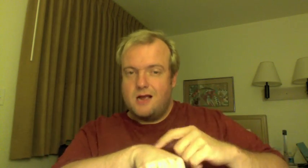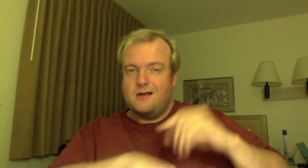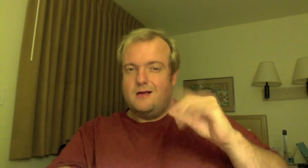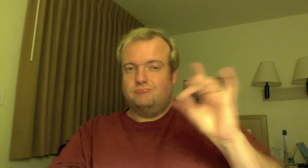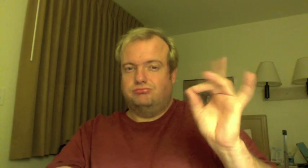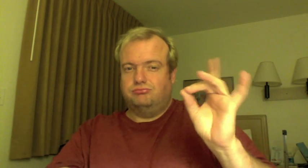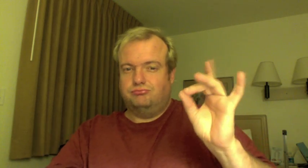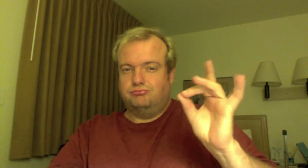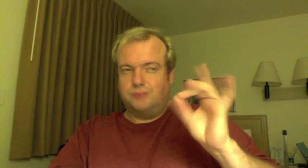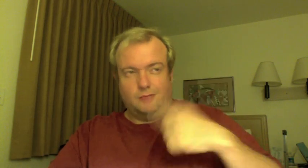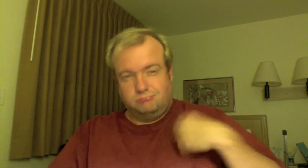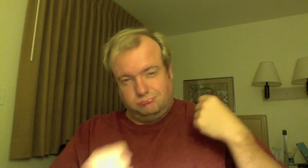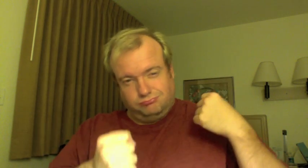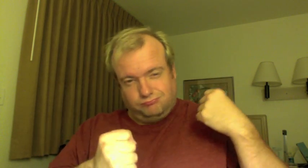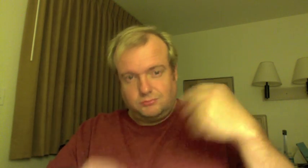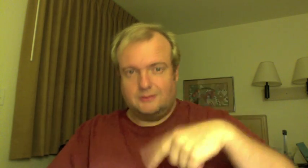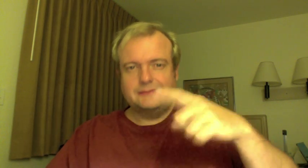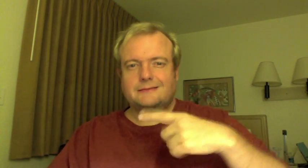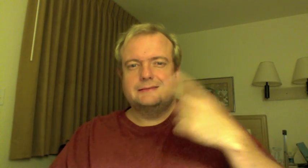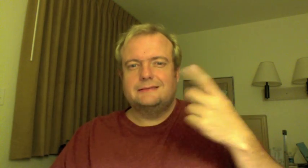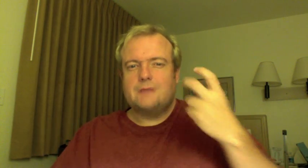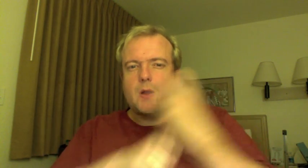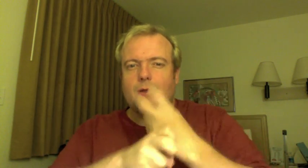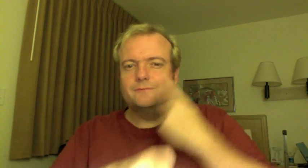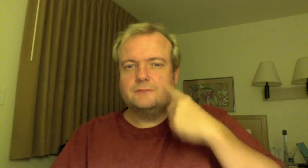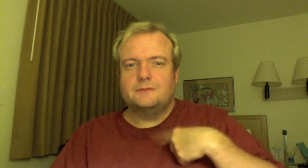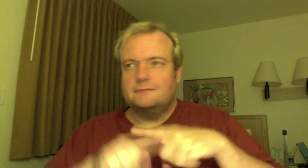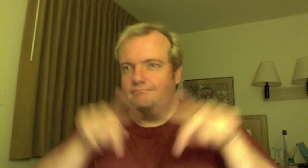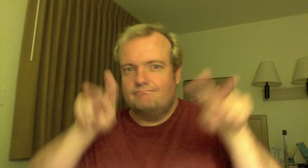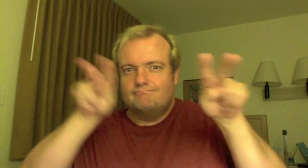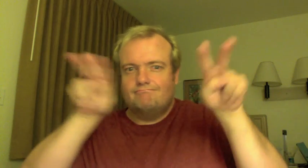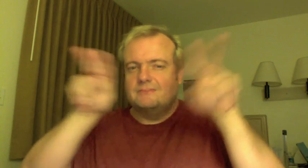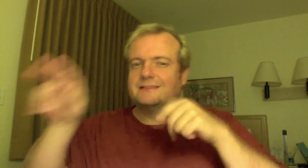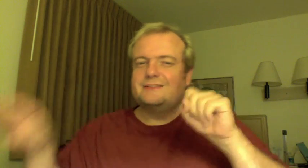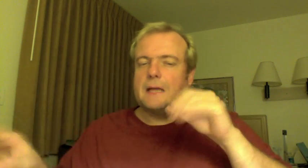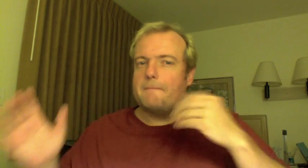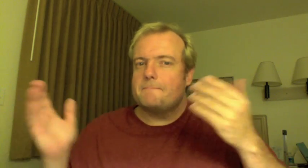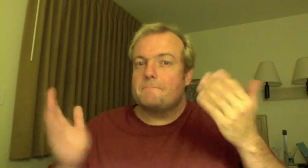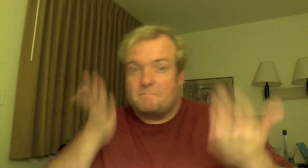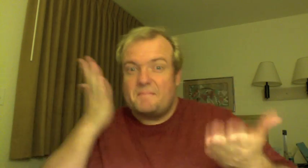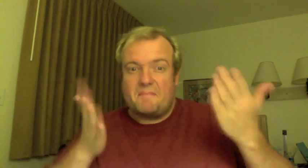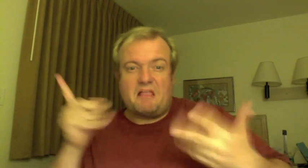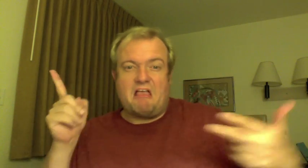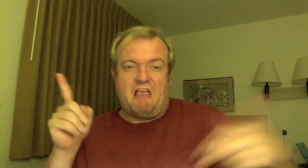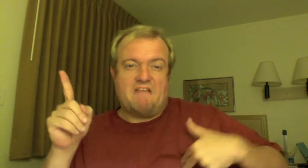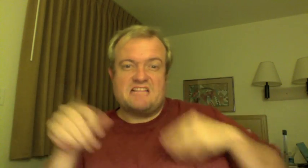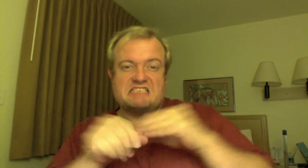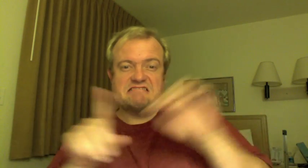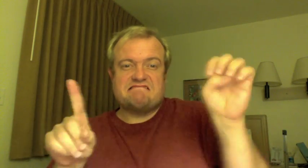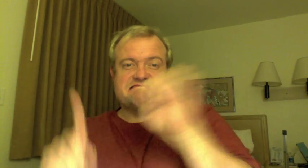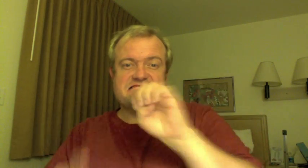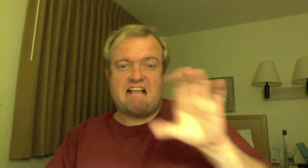Just 2 years after the first ground was broken, the concrete bowl is finally ready for its daring outer